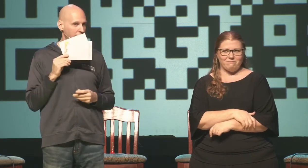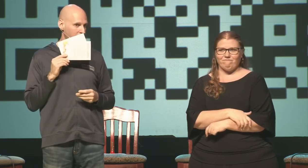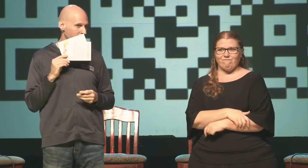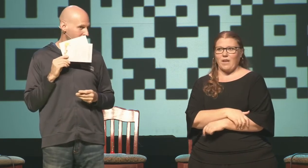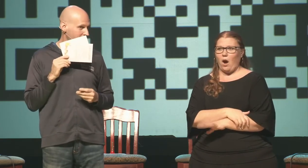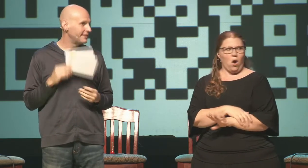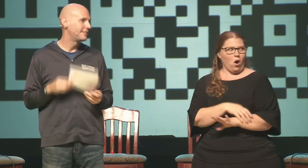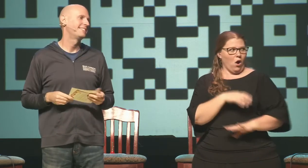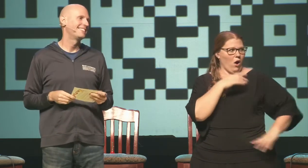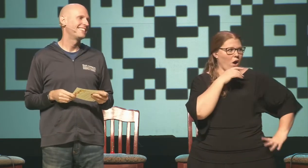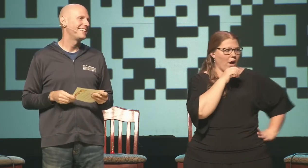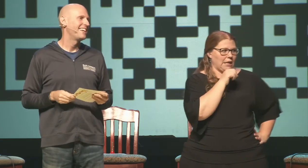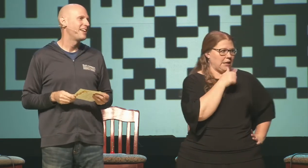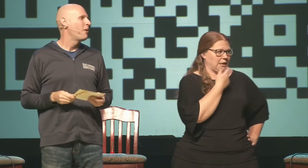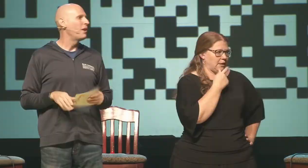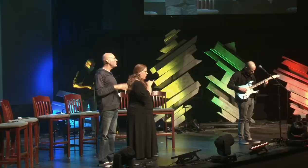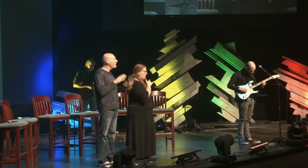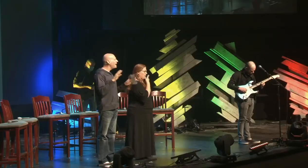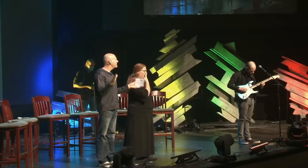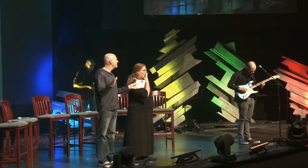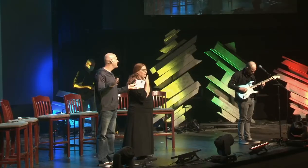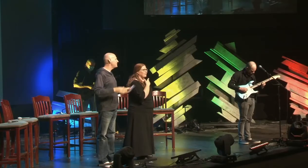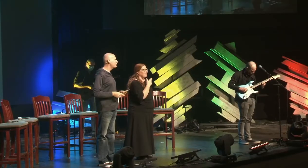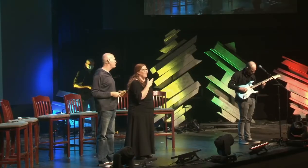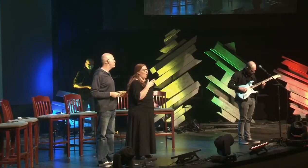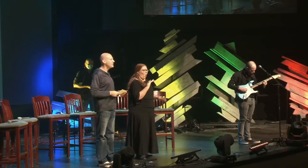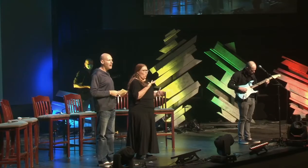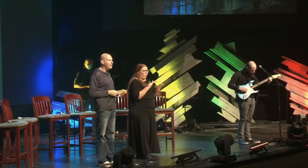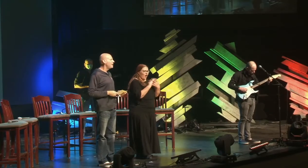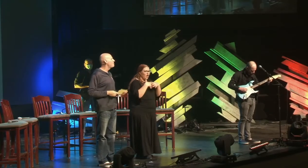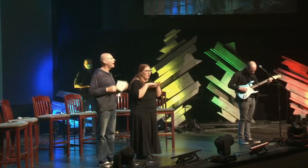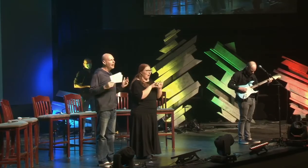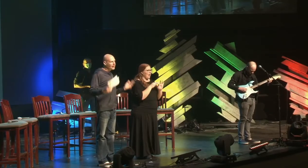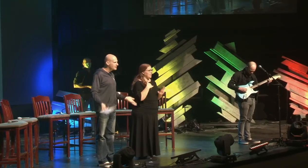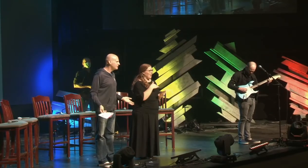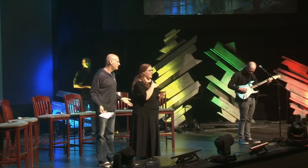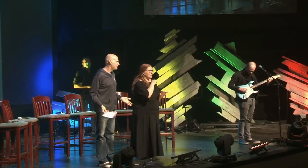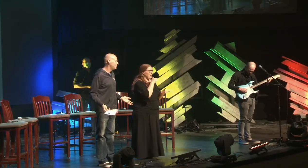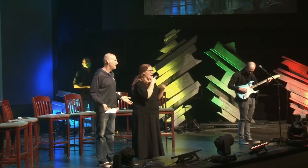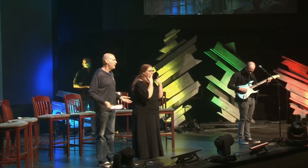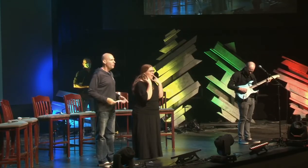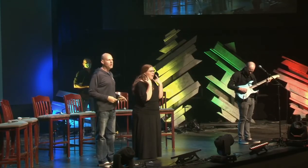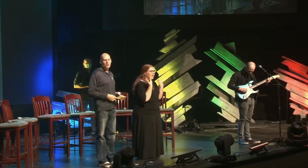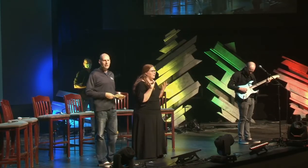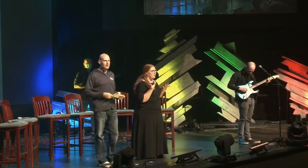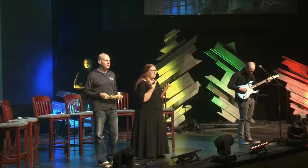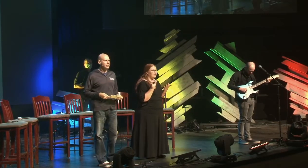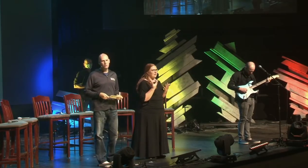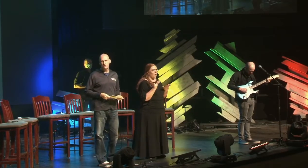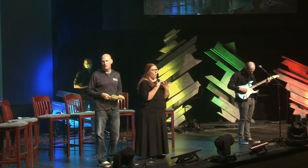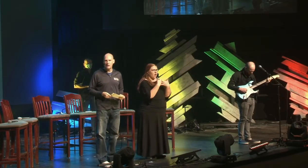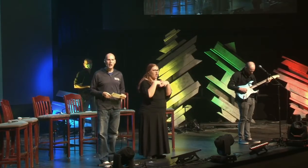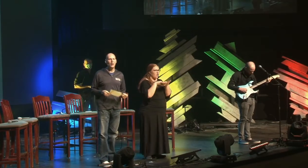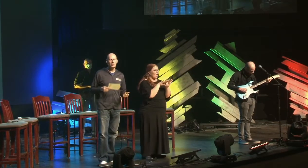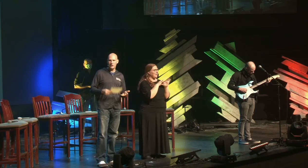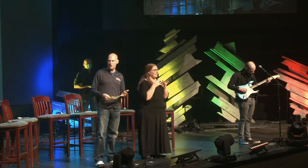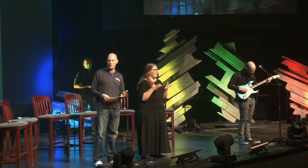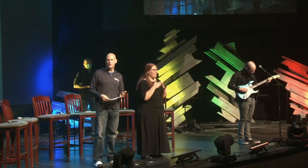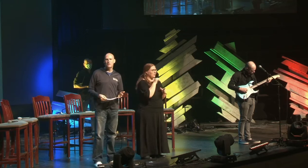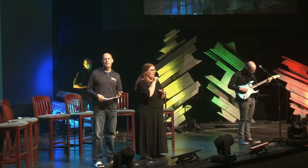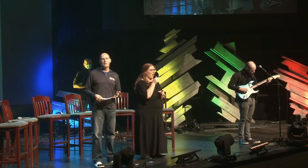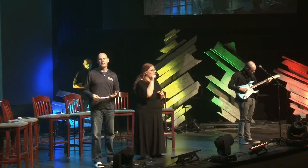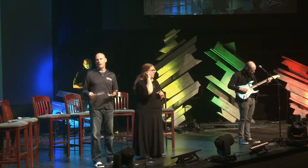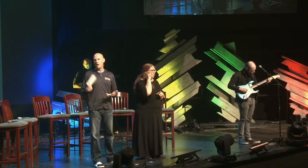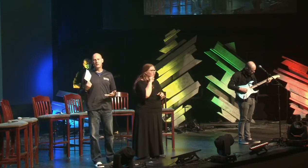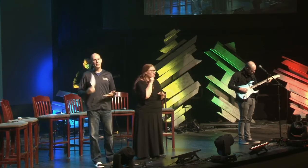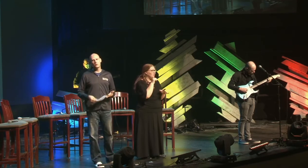Oh, he didn't. What unites us in this room is not masks. What unites us in this room is not our